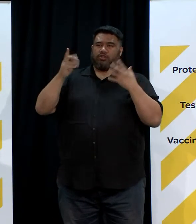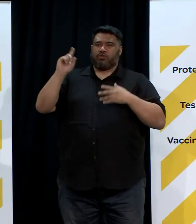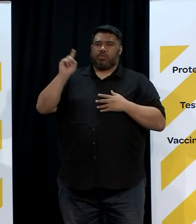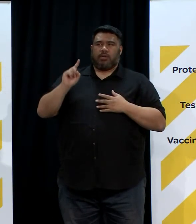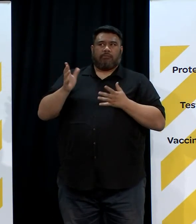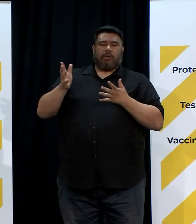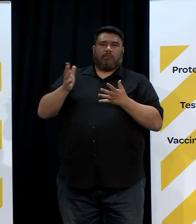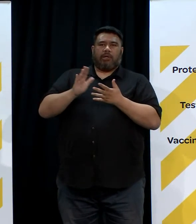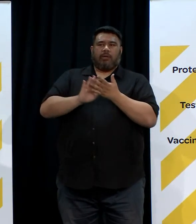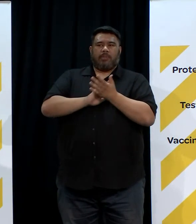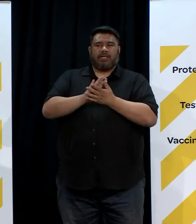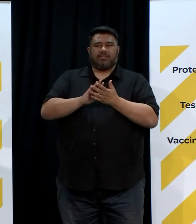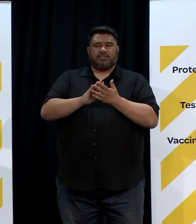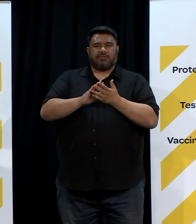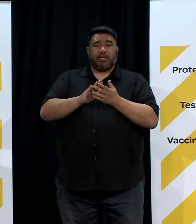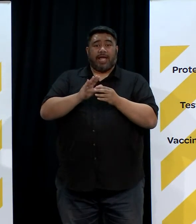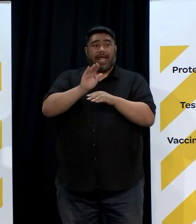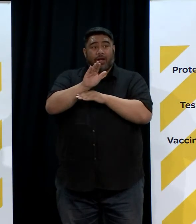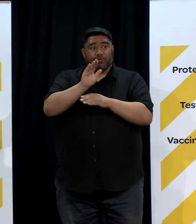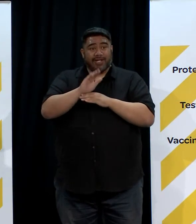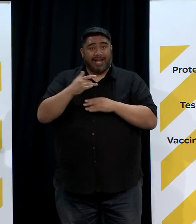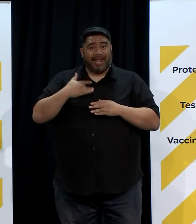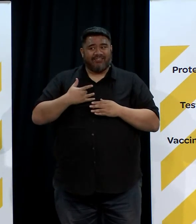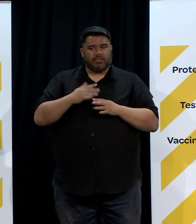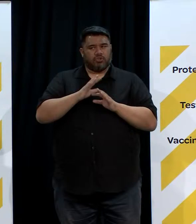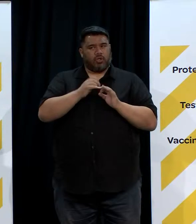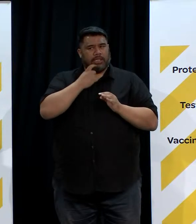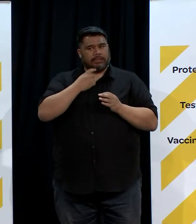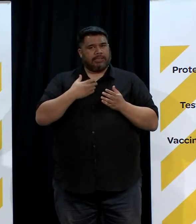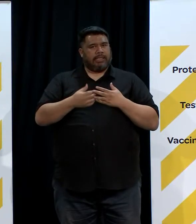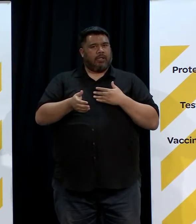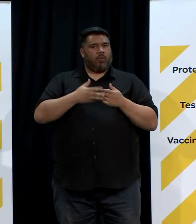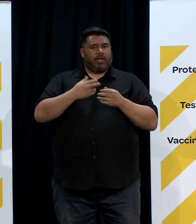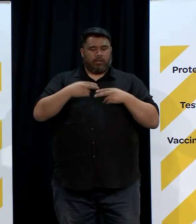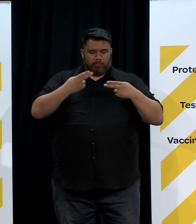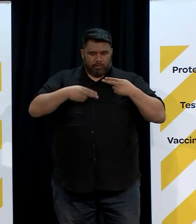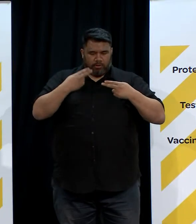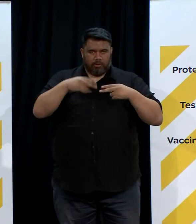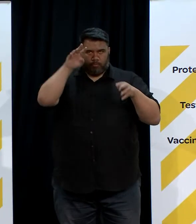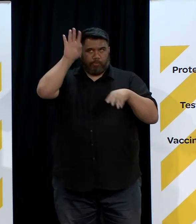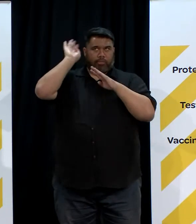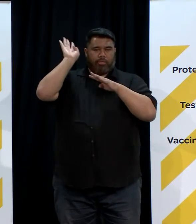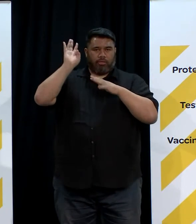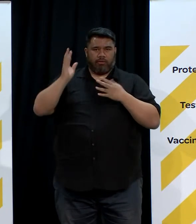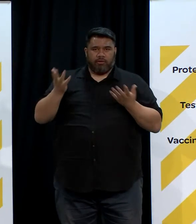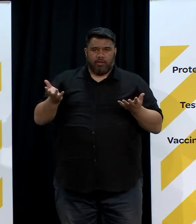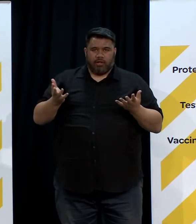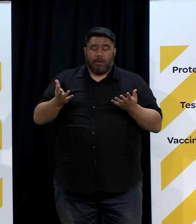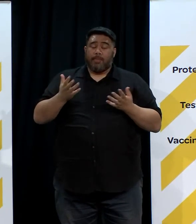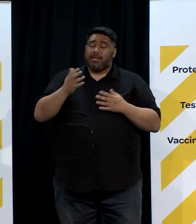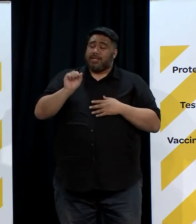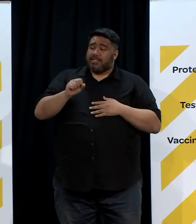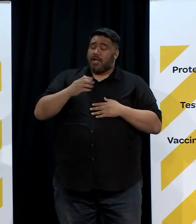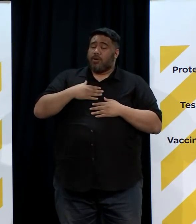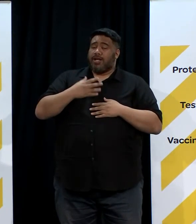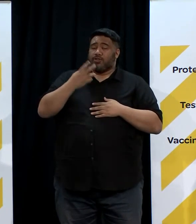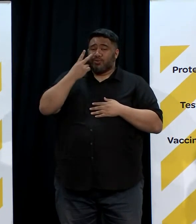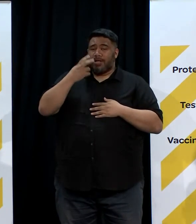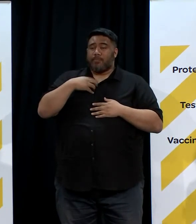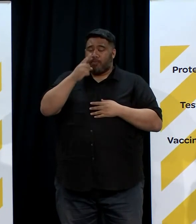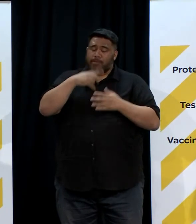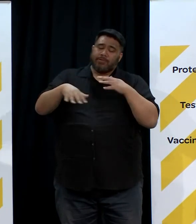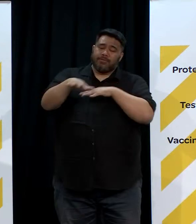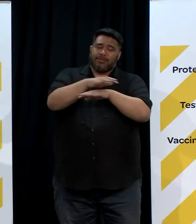being outside is not as easy as it might be if you're dining in Wellington, but certainly I'd like to see more of that in Wellington generally, and I hope the Wellington